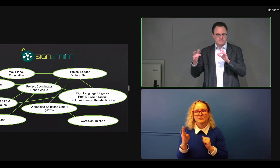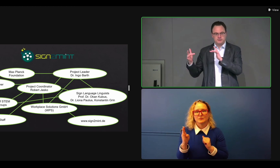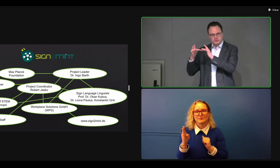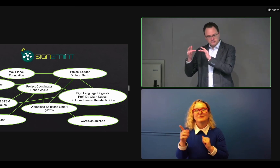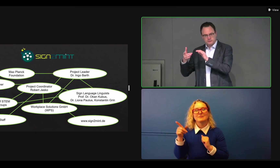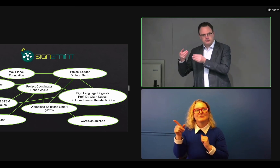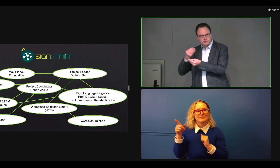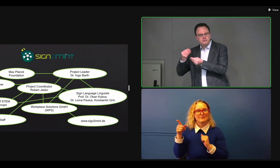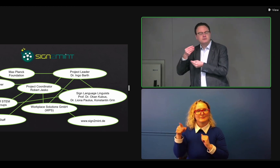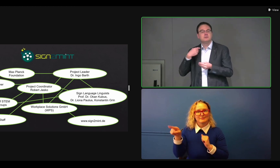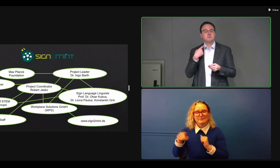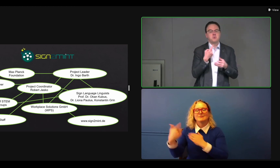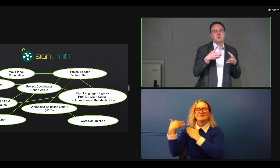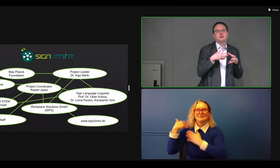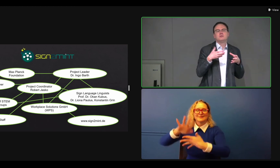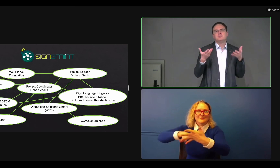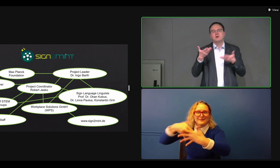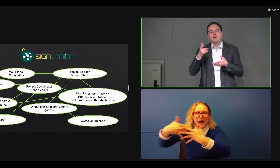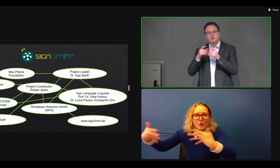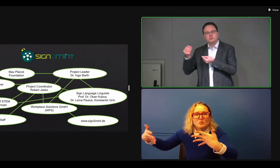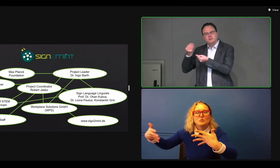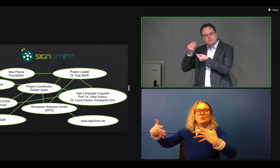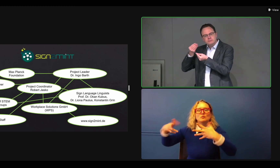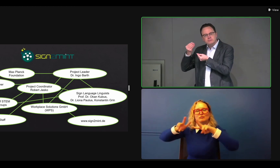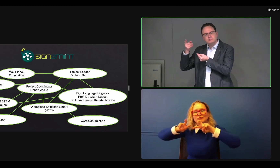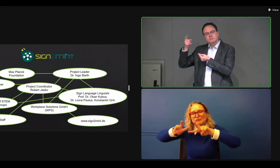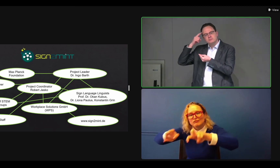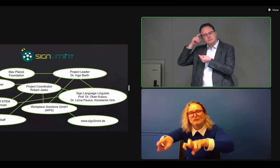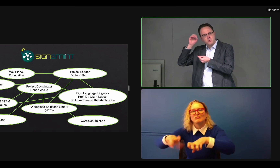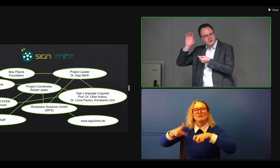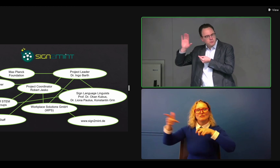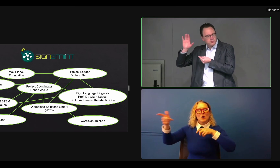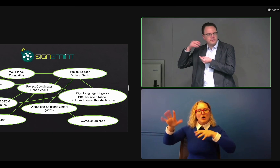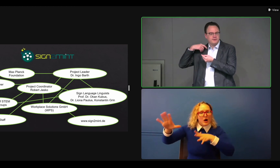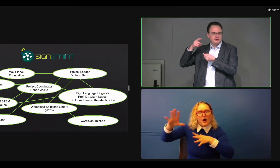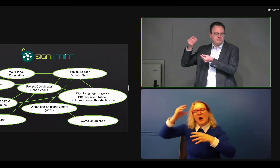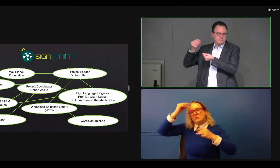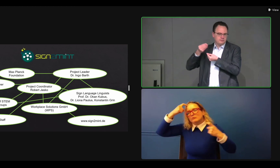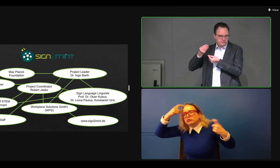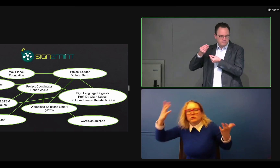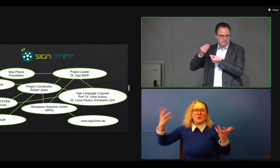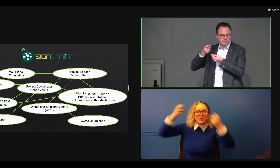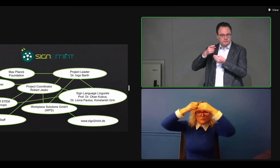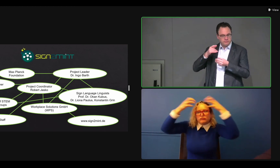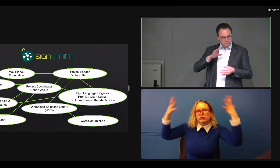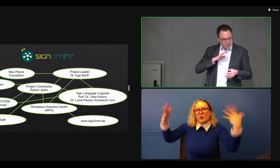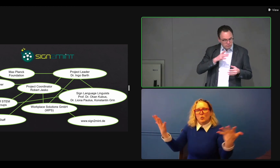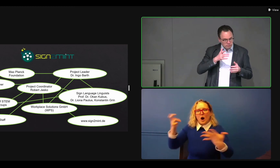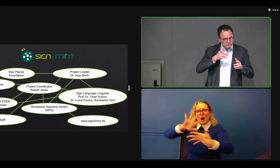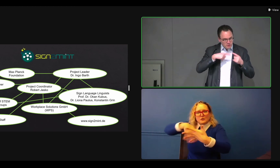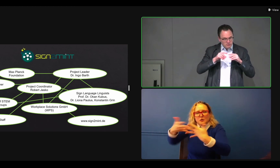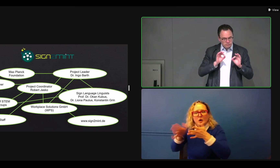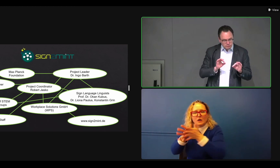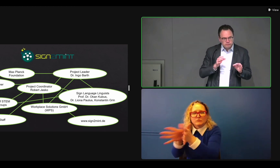We've needed folks to help us, of course, on the linguistic side, to make sure that we had the opinions and feedback of